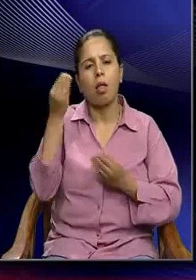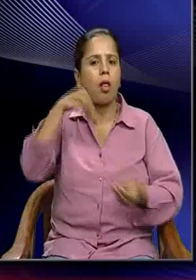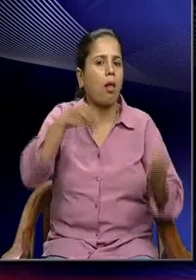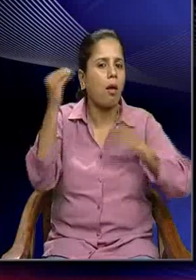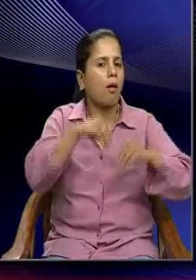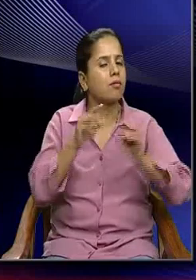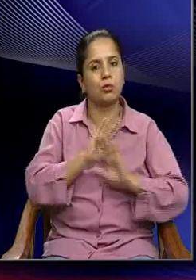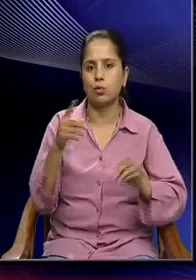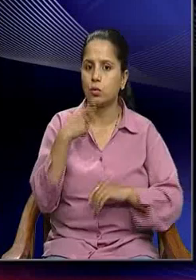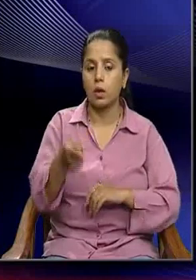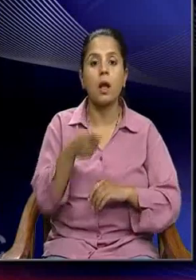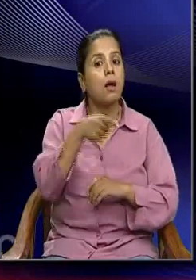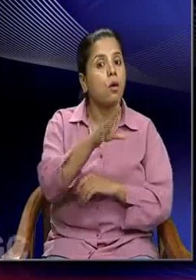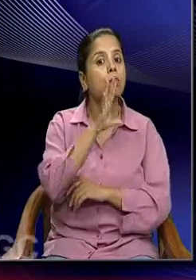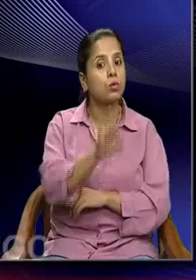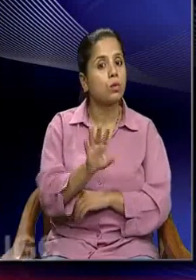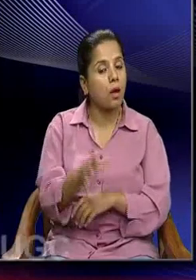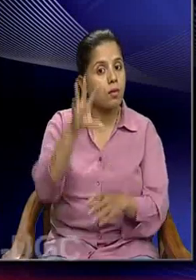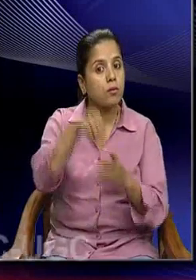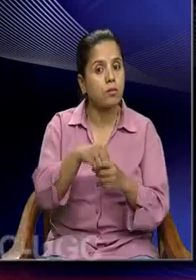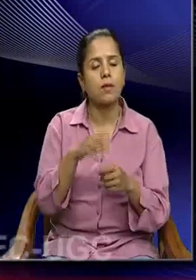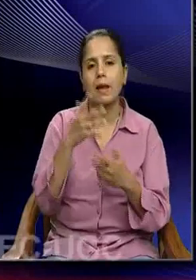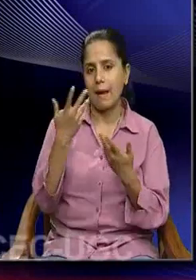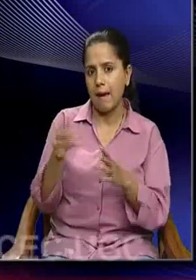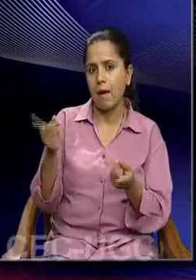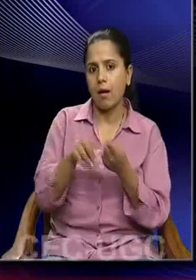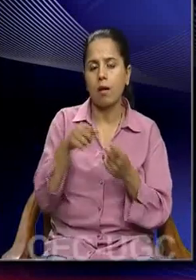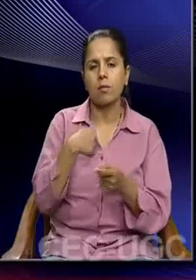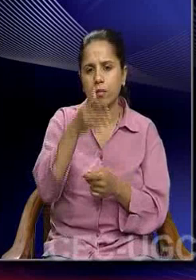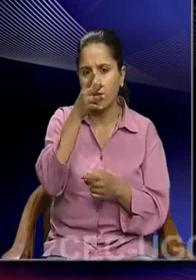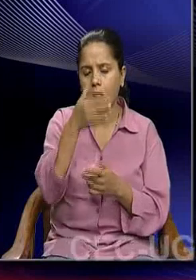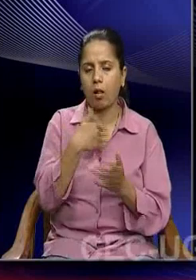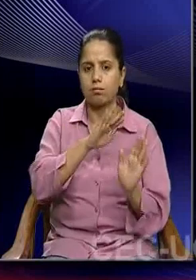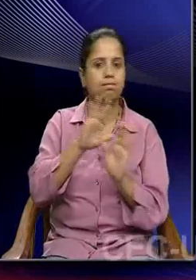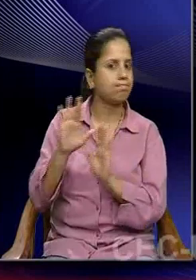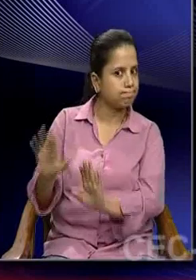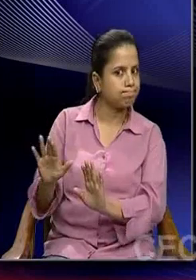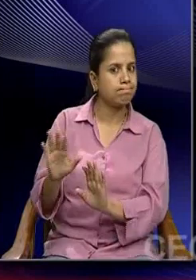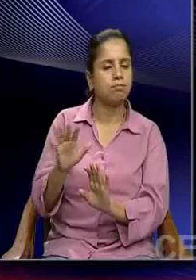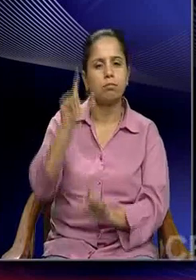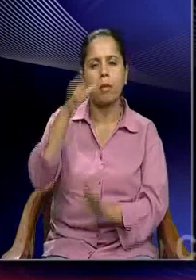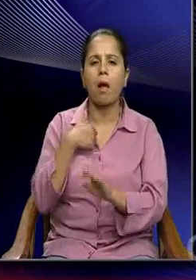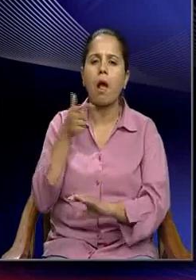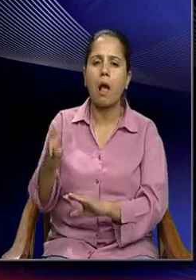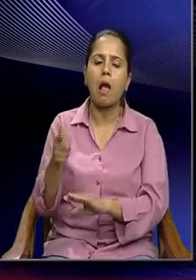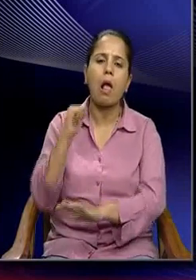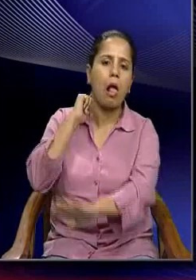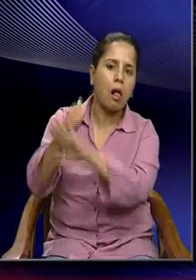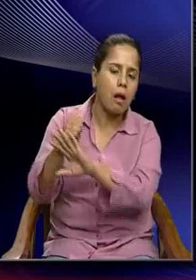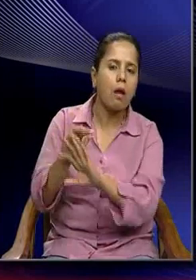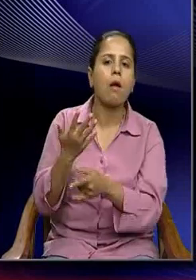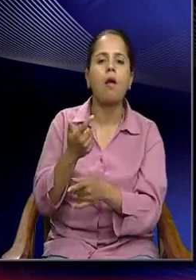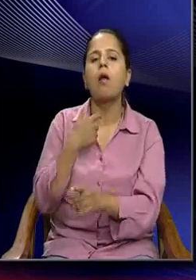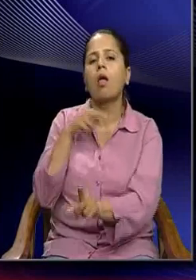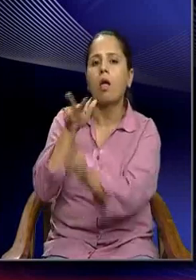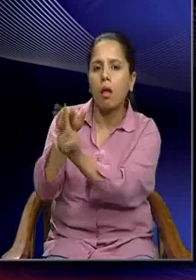Satya also includes avoiding falsehood, deceit, and exaggerations.